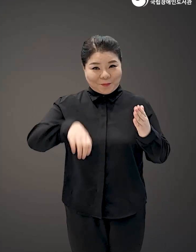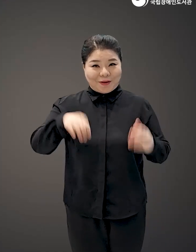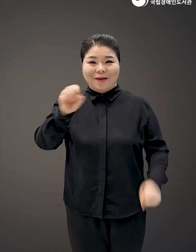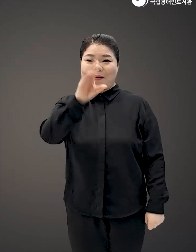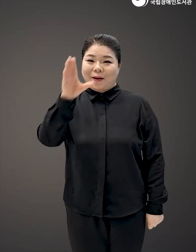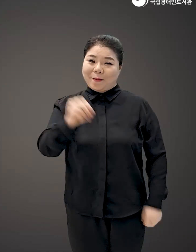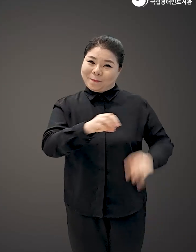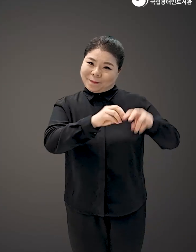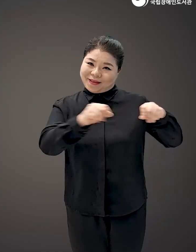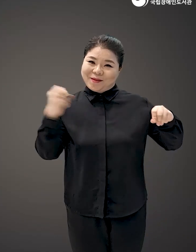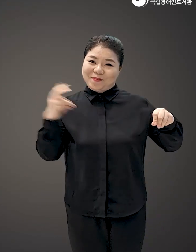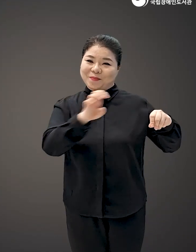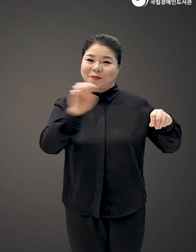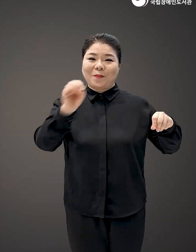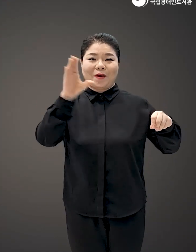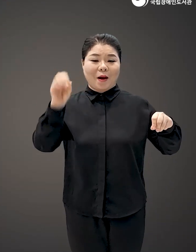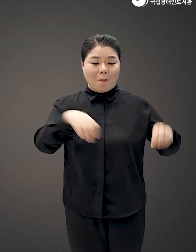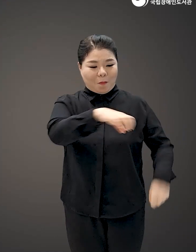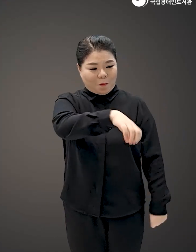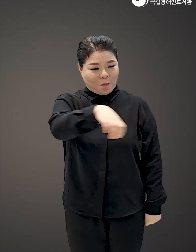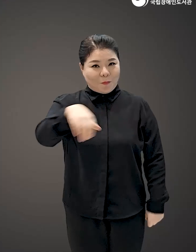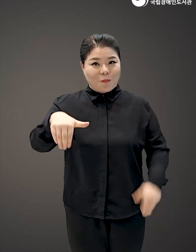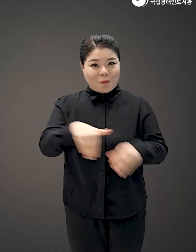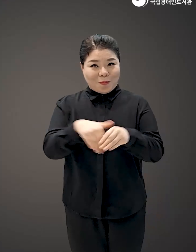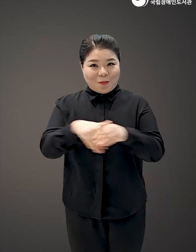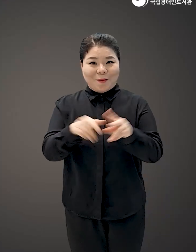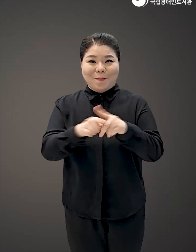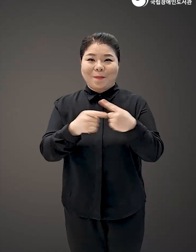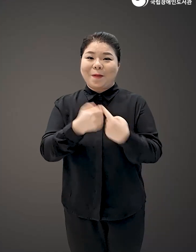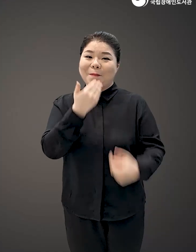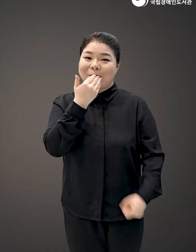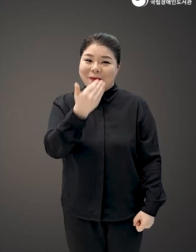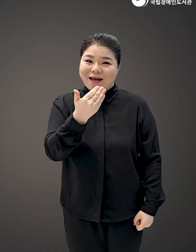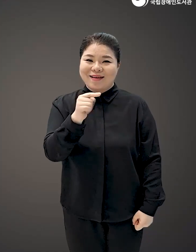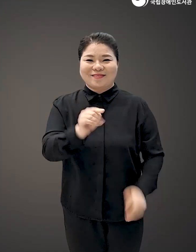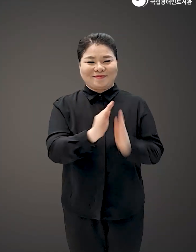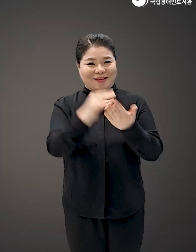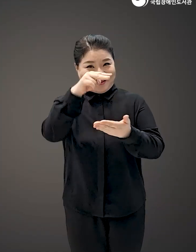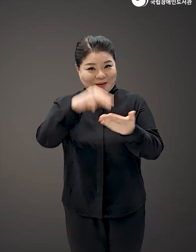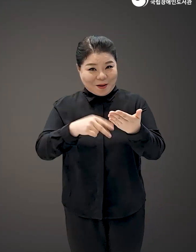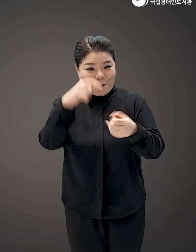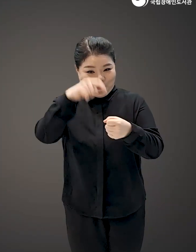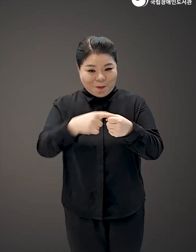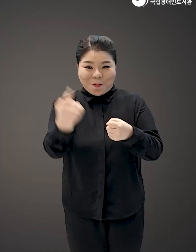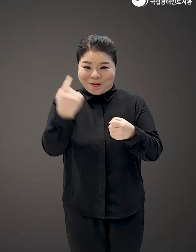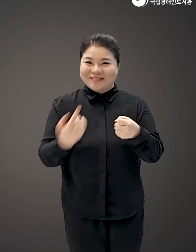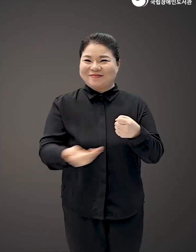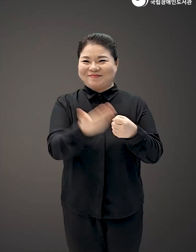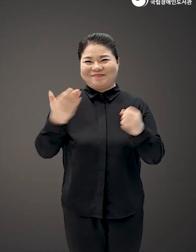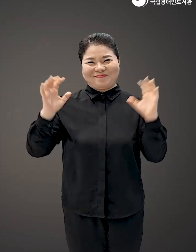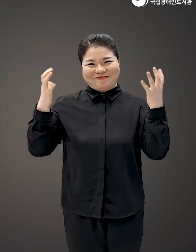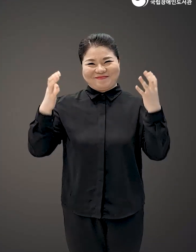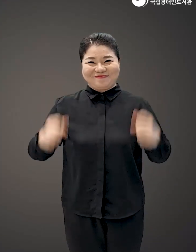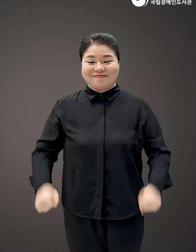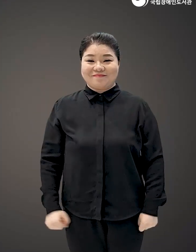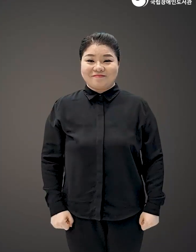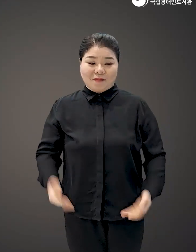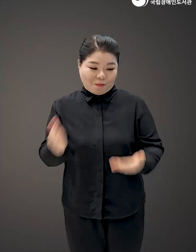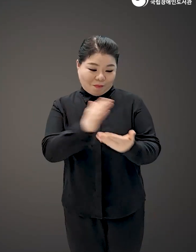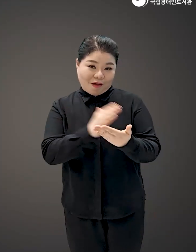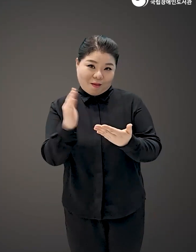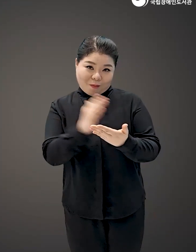to uncover the culture of our continents and across East Africa through this book. As you open the pages of this book,